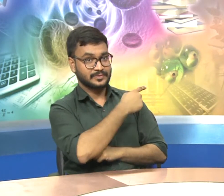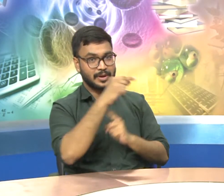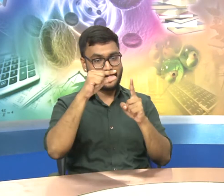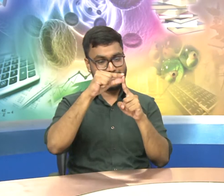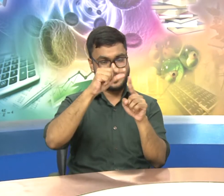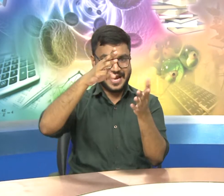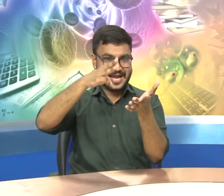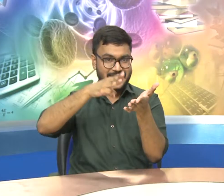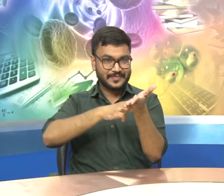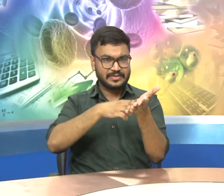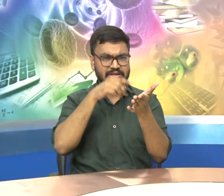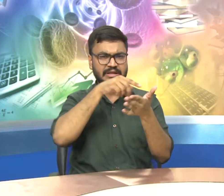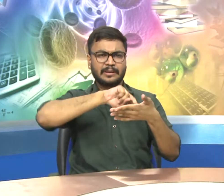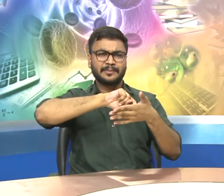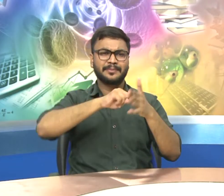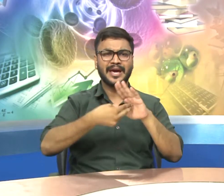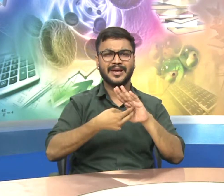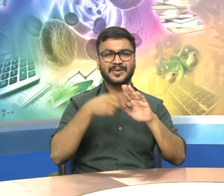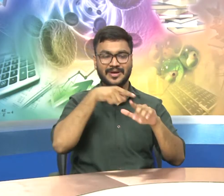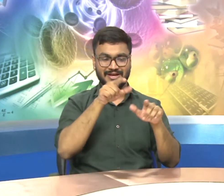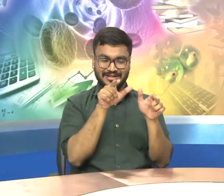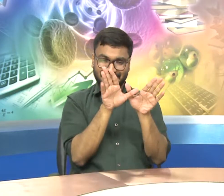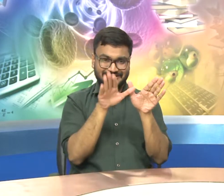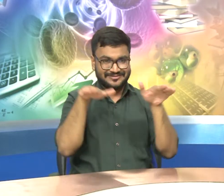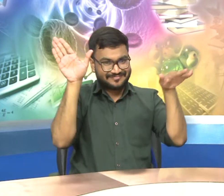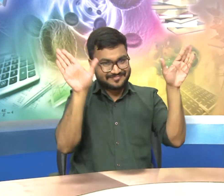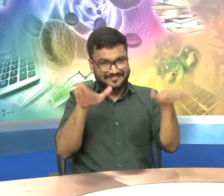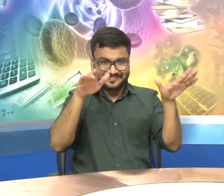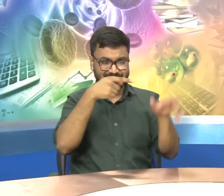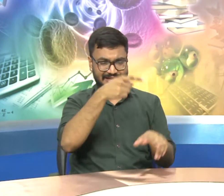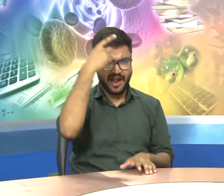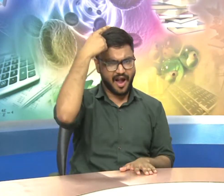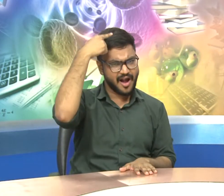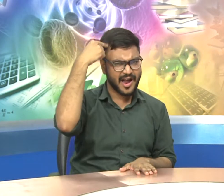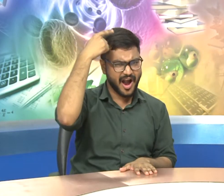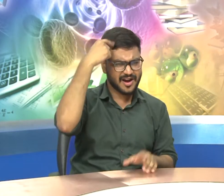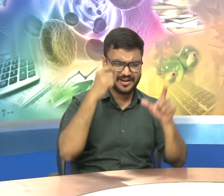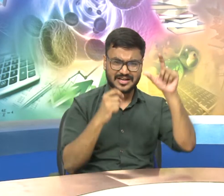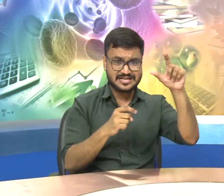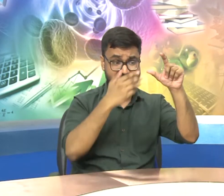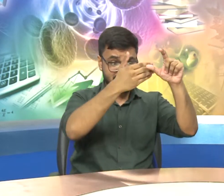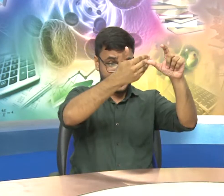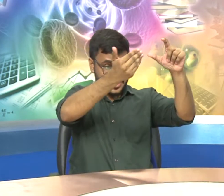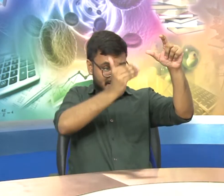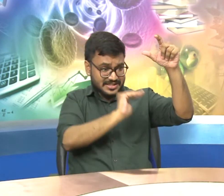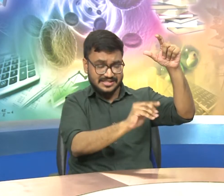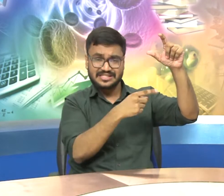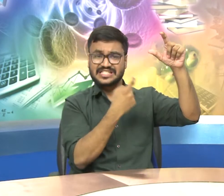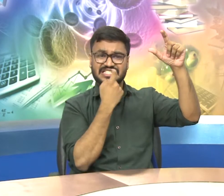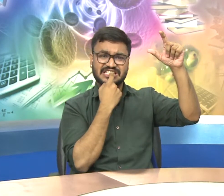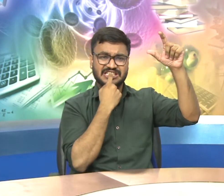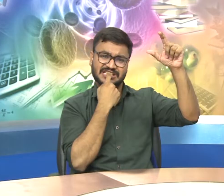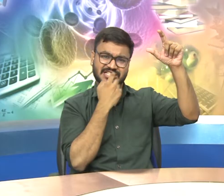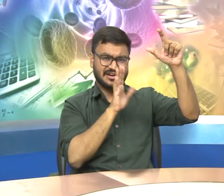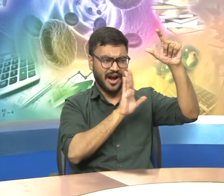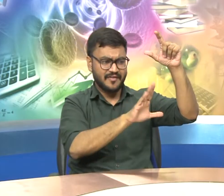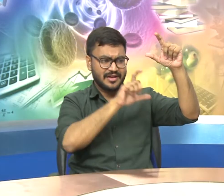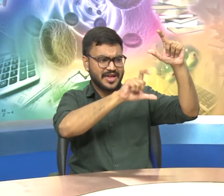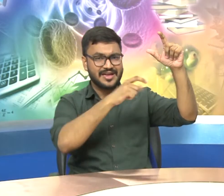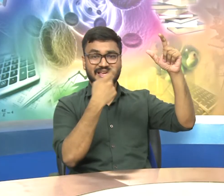There is a picture showing industrial melanism in peppered moth.